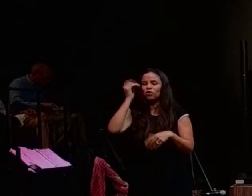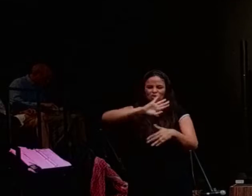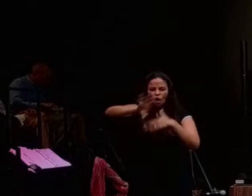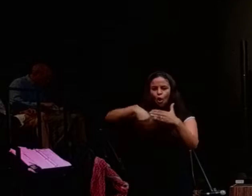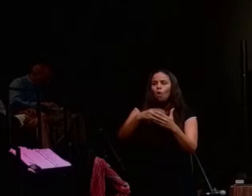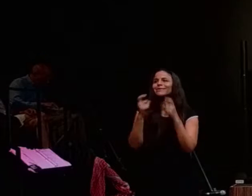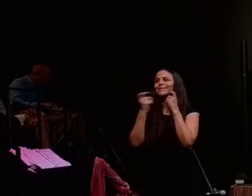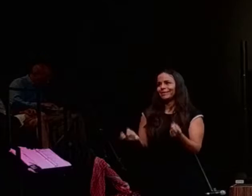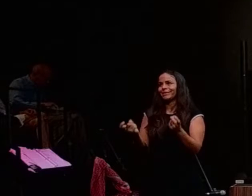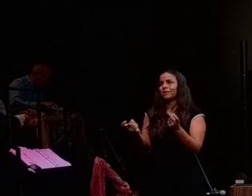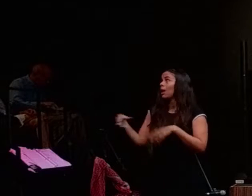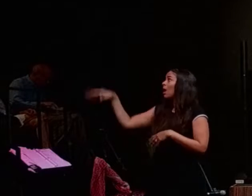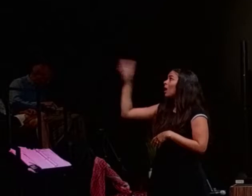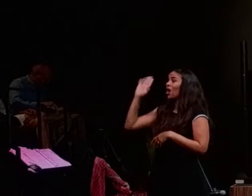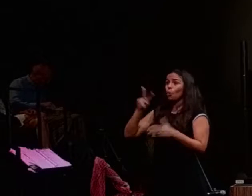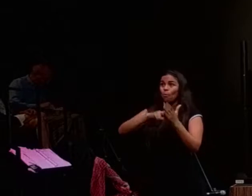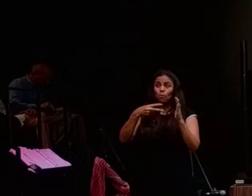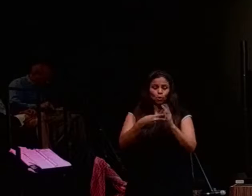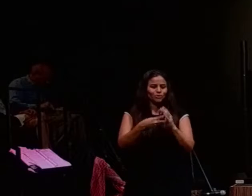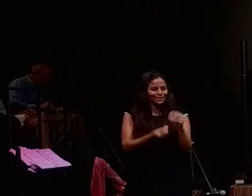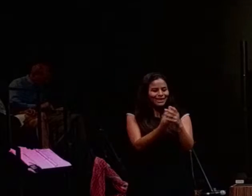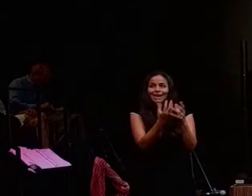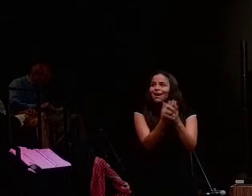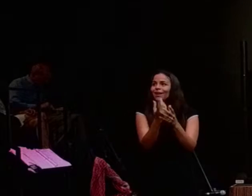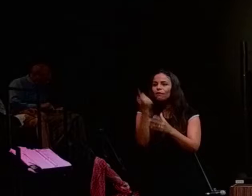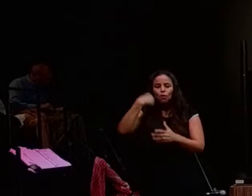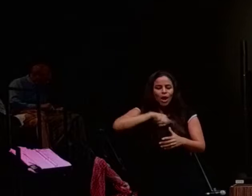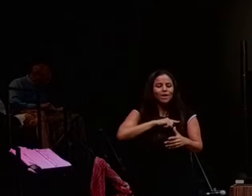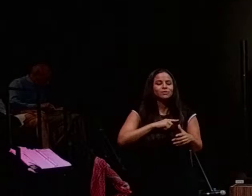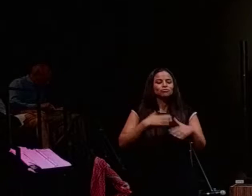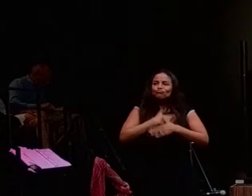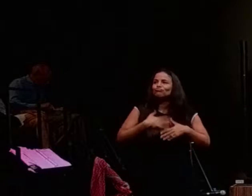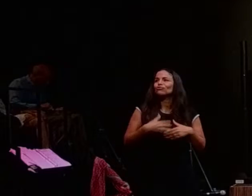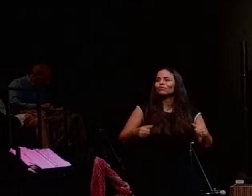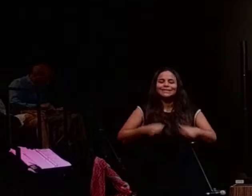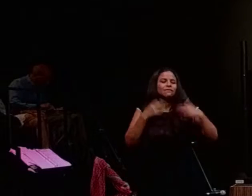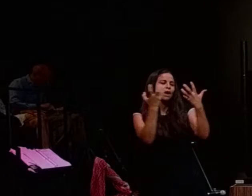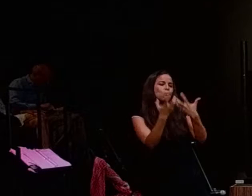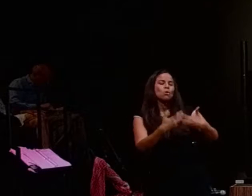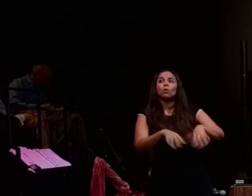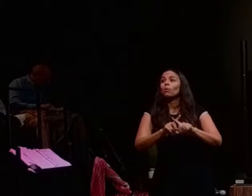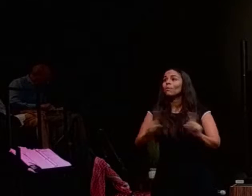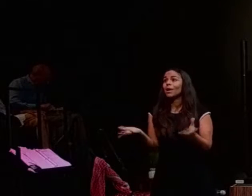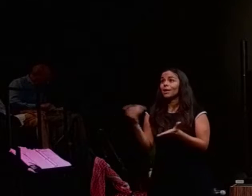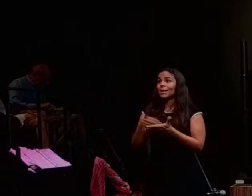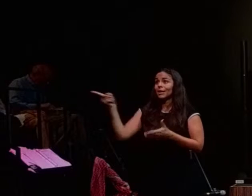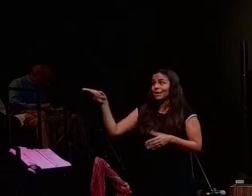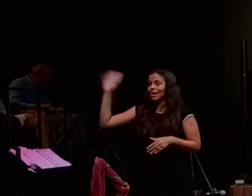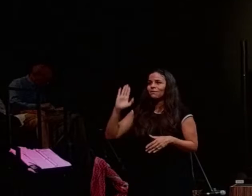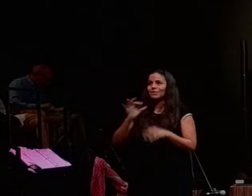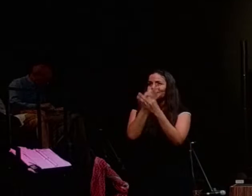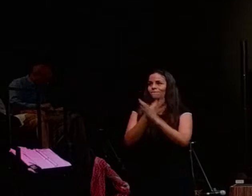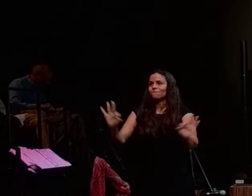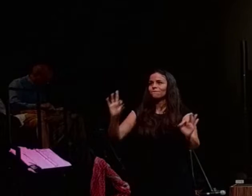intention was the garden. God's intention was to live with us in the garden, you know, to live there harmoniously. But again, he gave us free